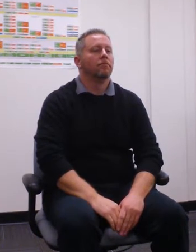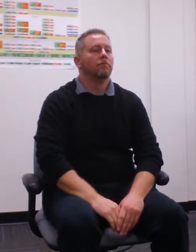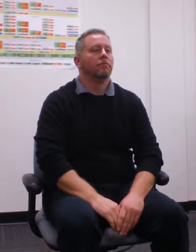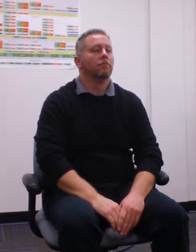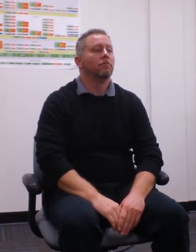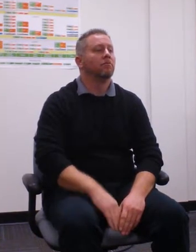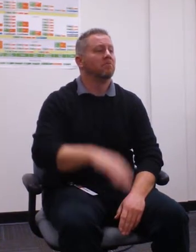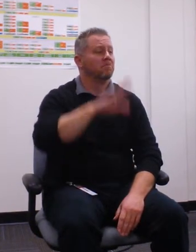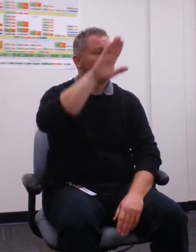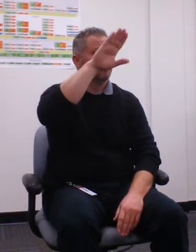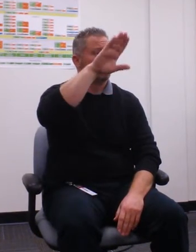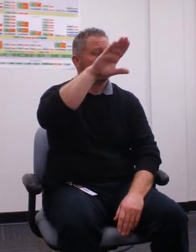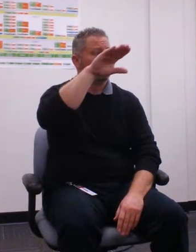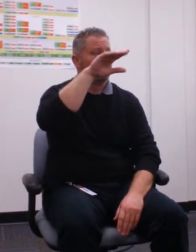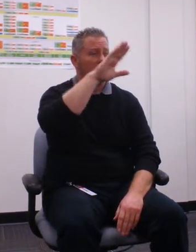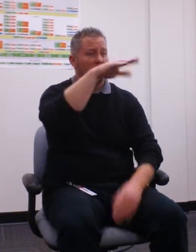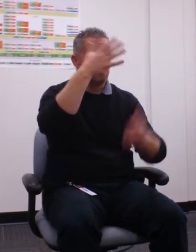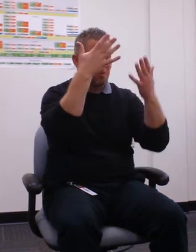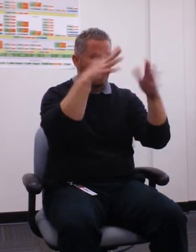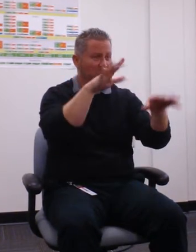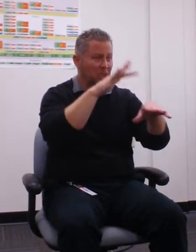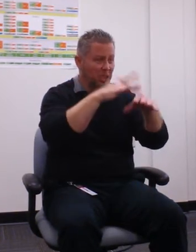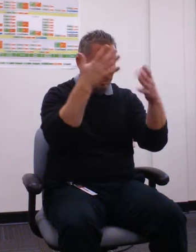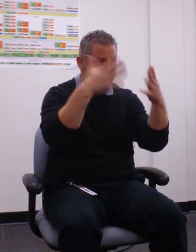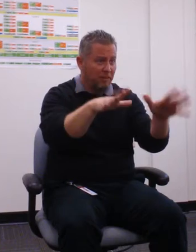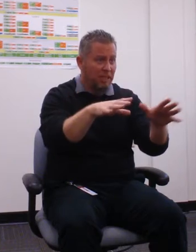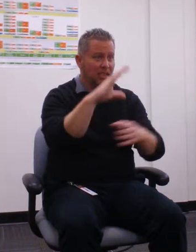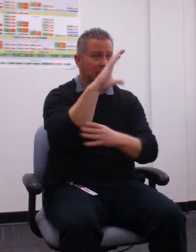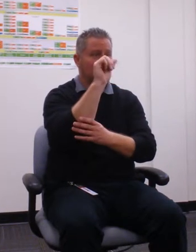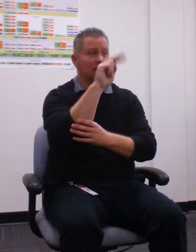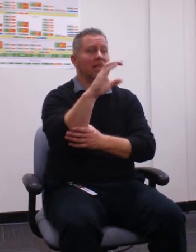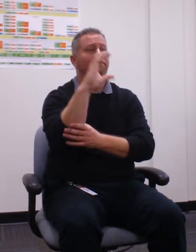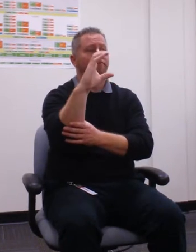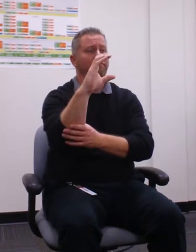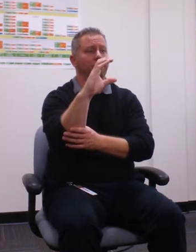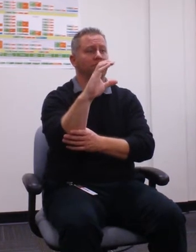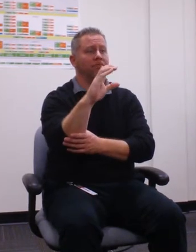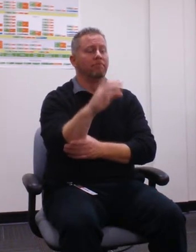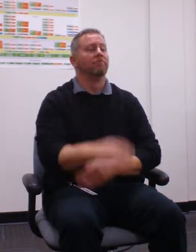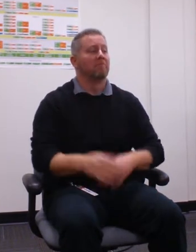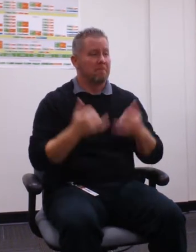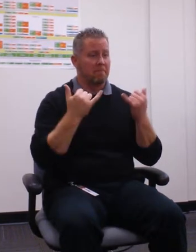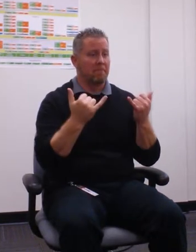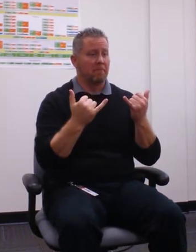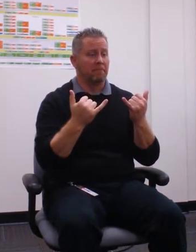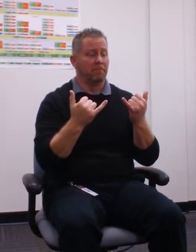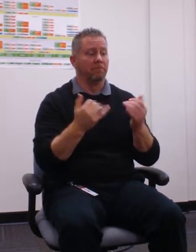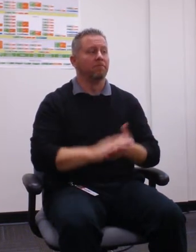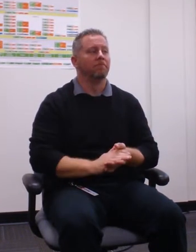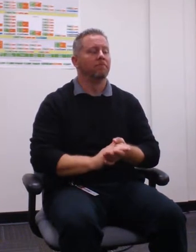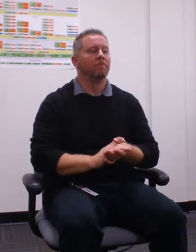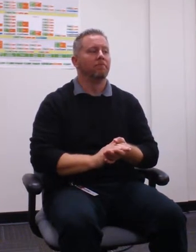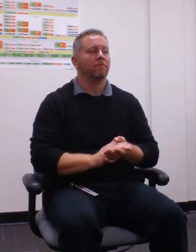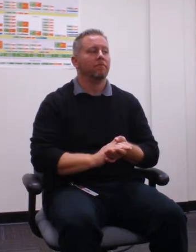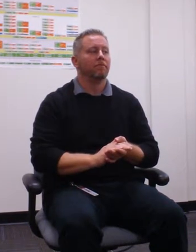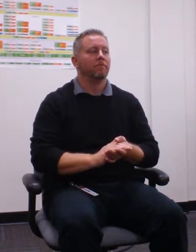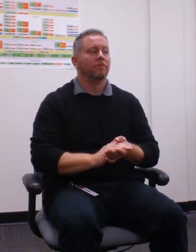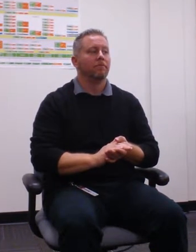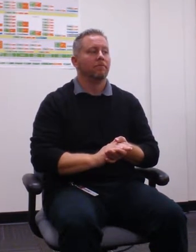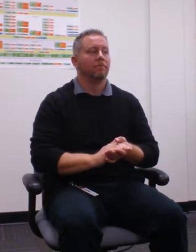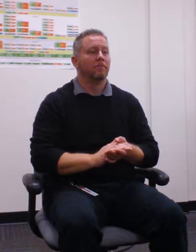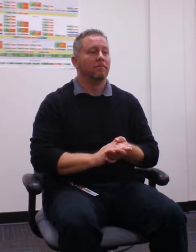You guys have done everything on Can C you can do on Can C. Now here's the good part.